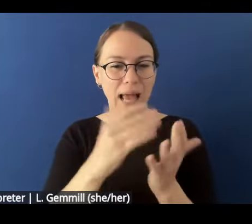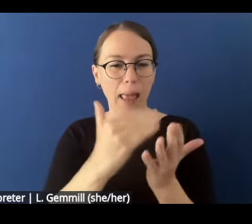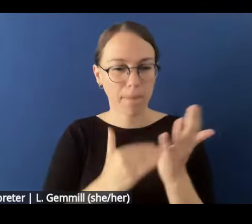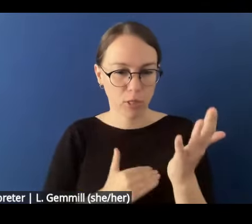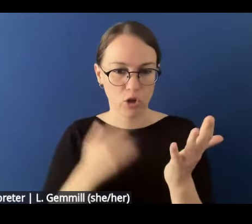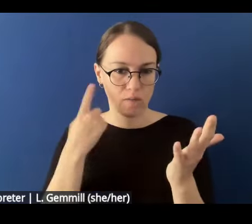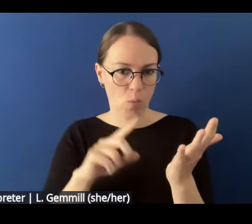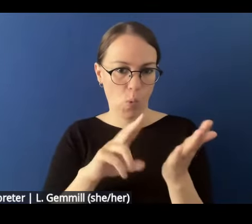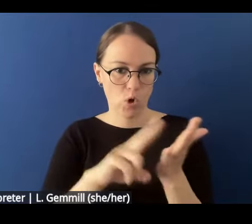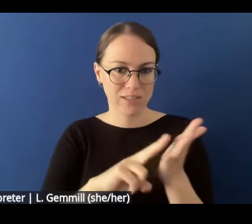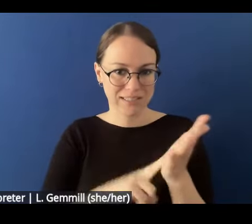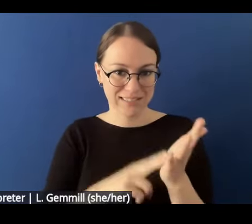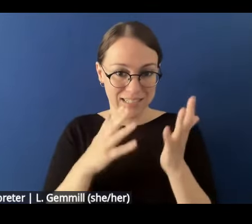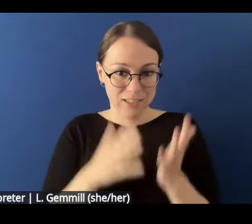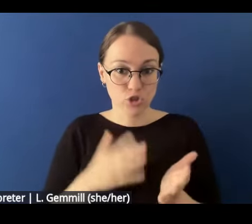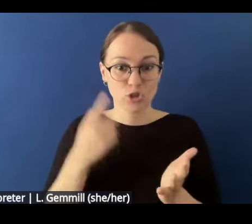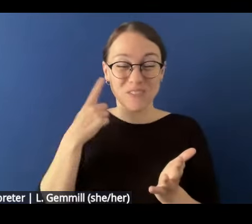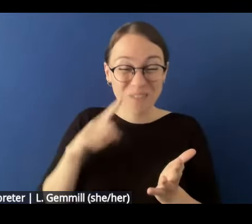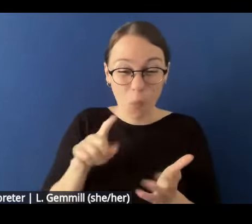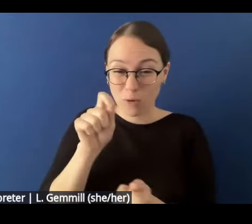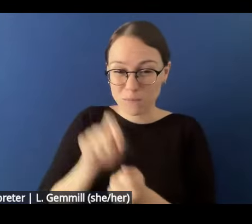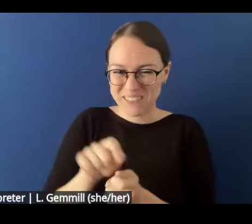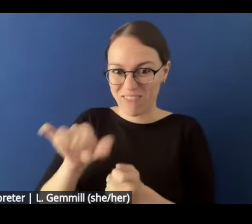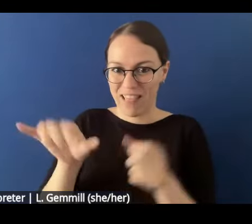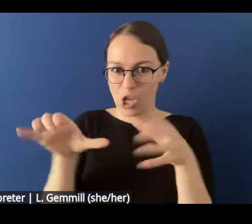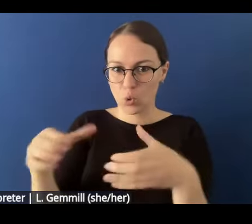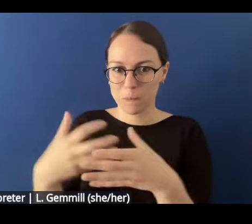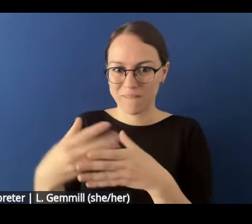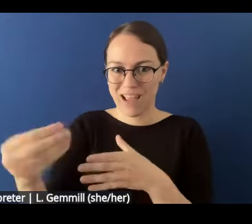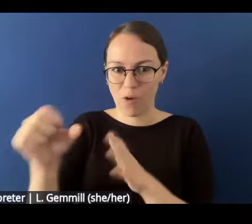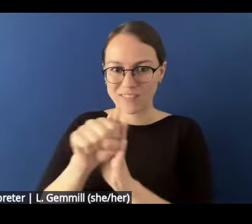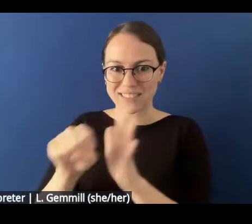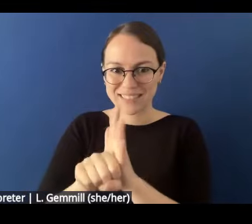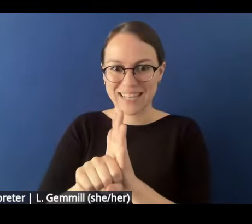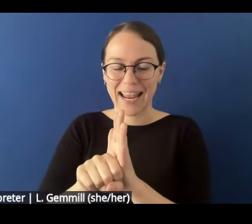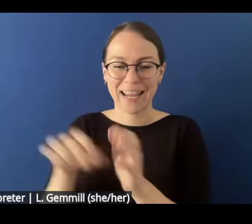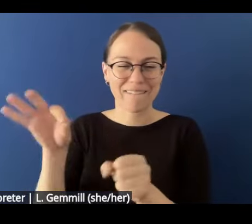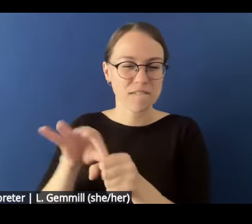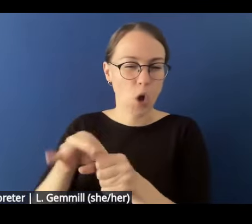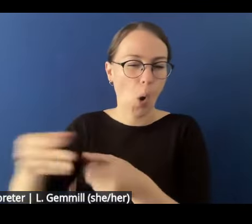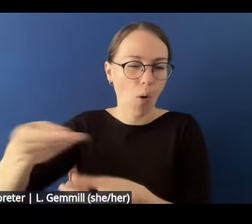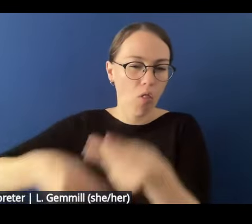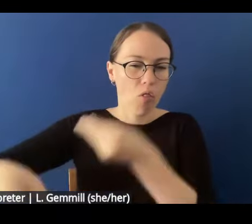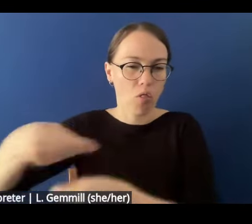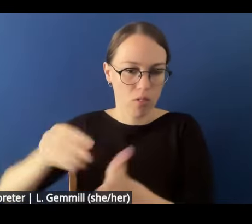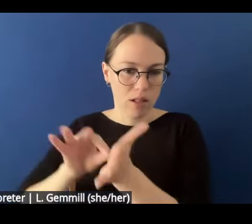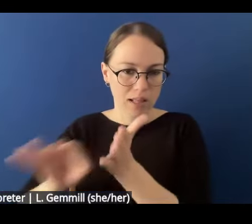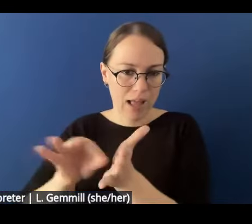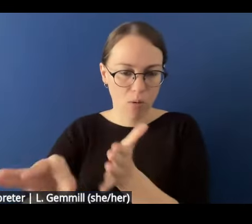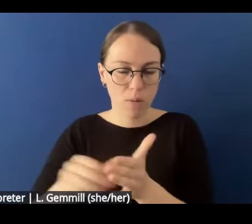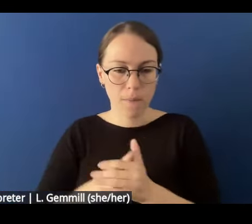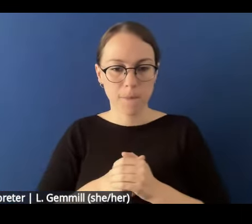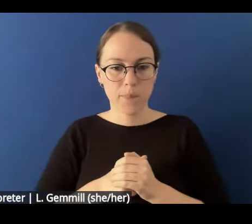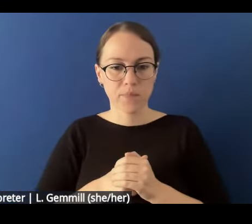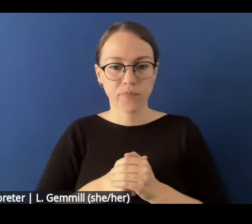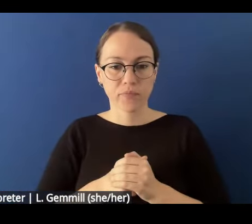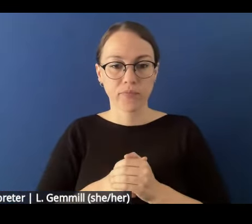circulators. Specifically, one of the problems that as you may recall, that we had with it was